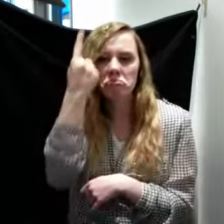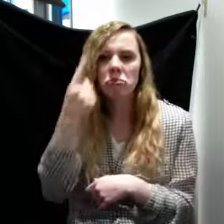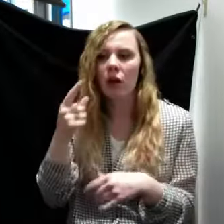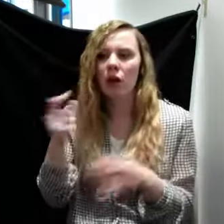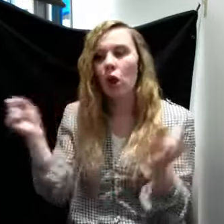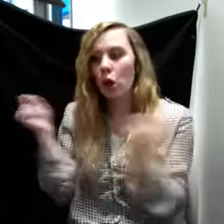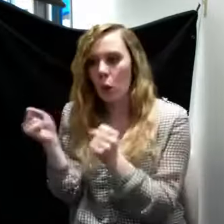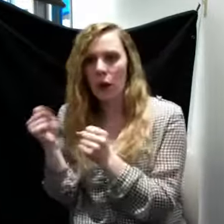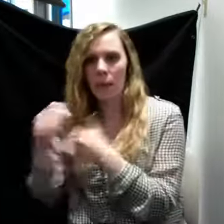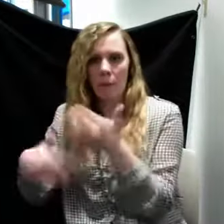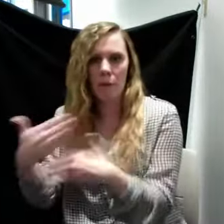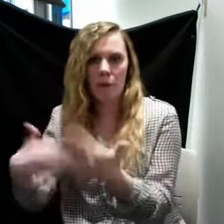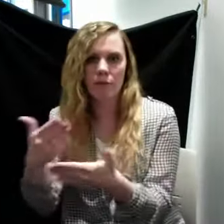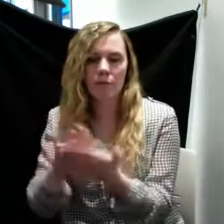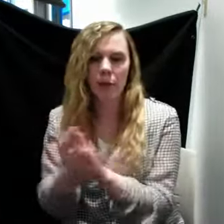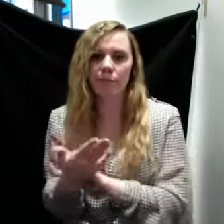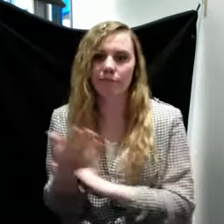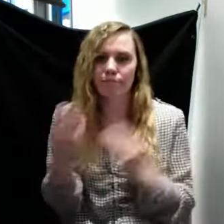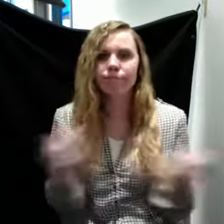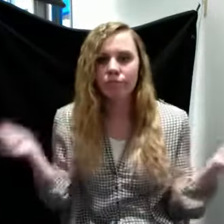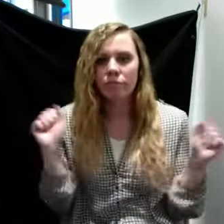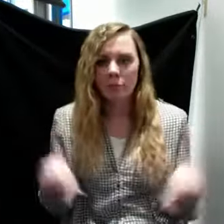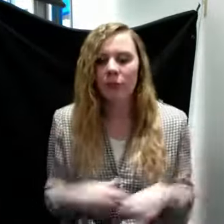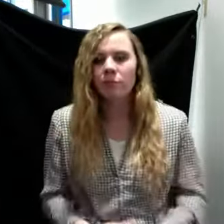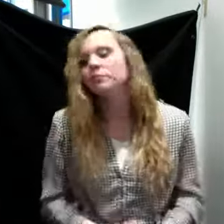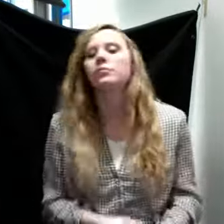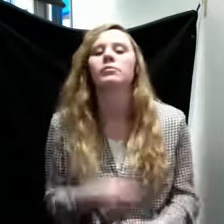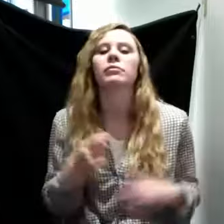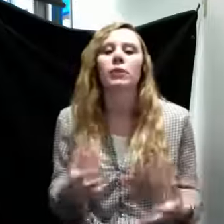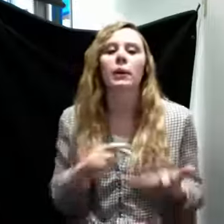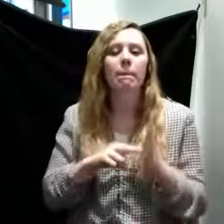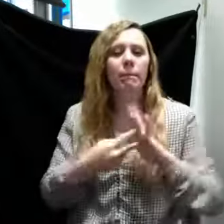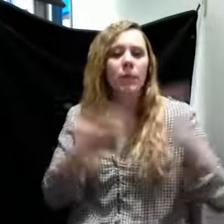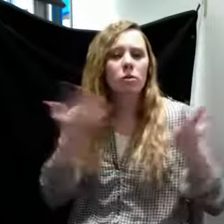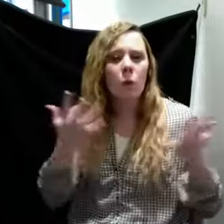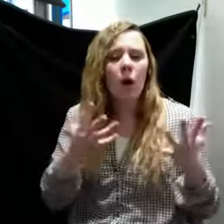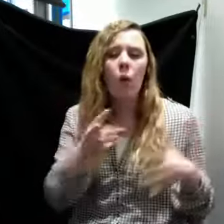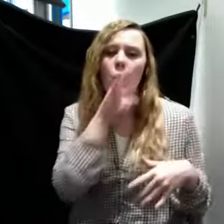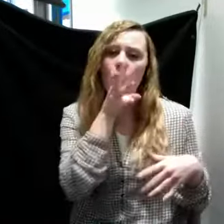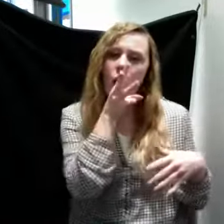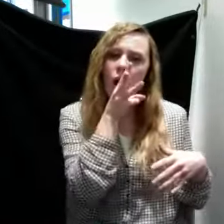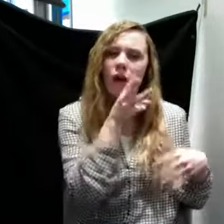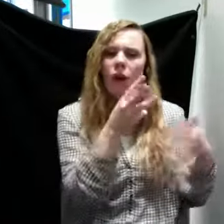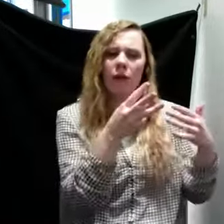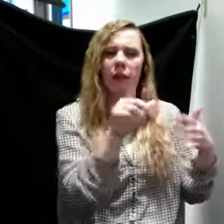And what you're looking at basically is taking water from its liquid phase and putting it to its gas